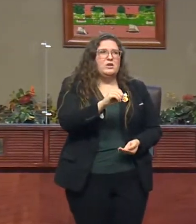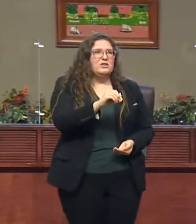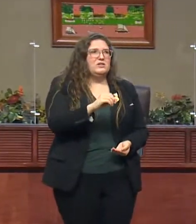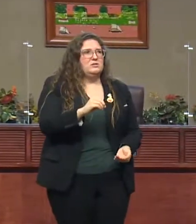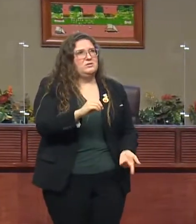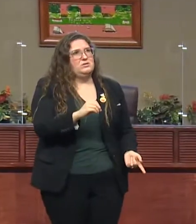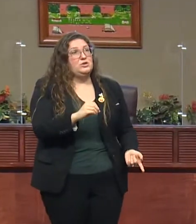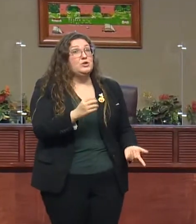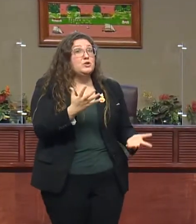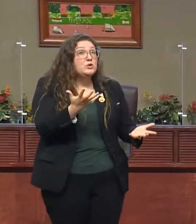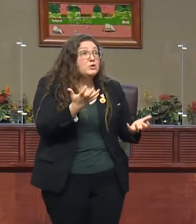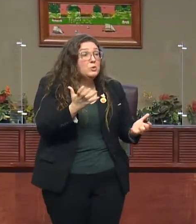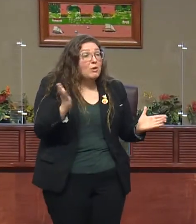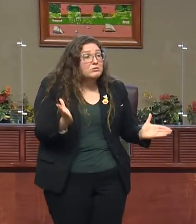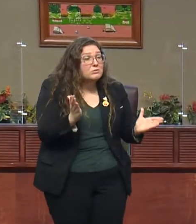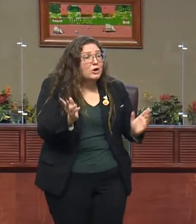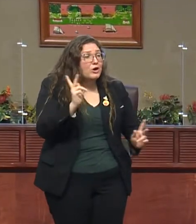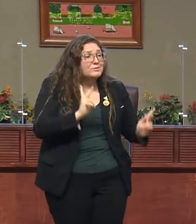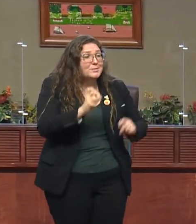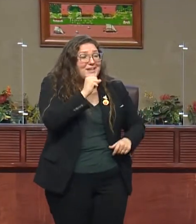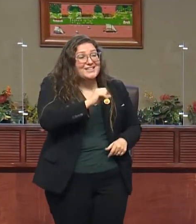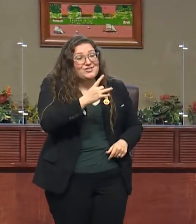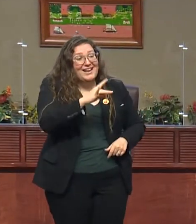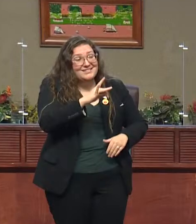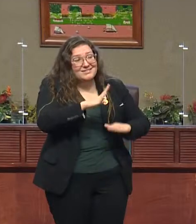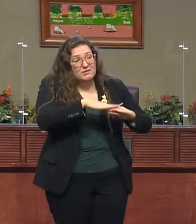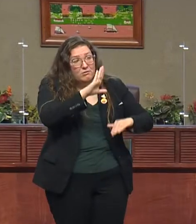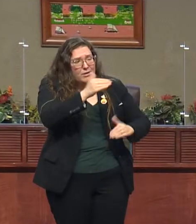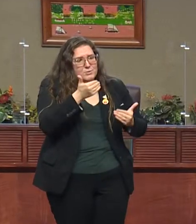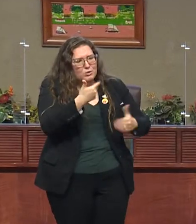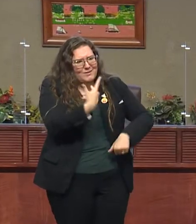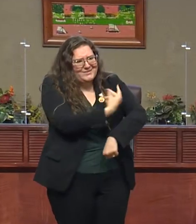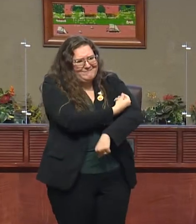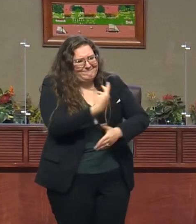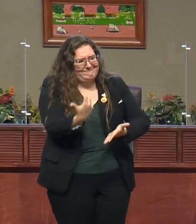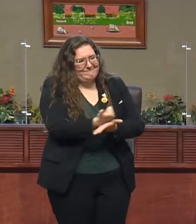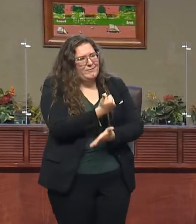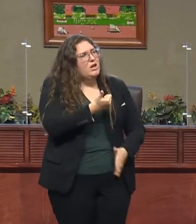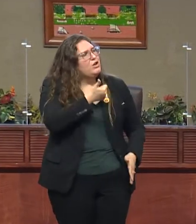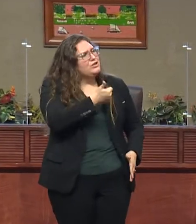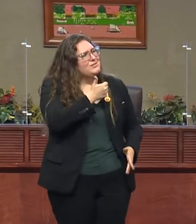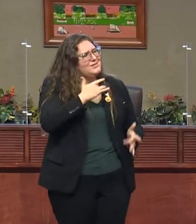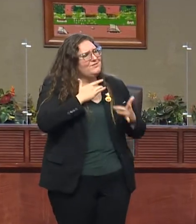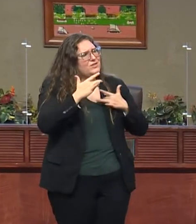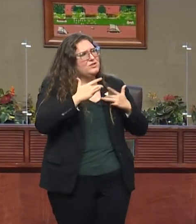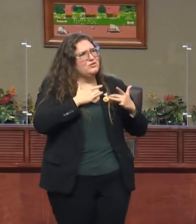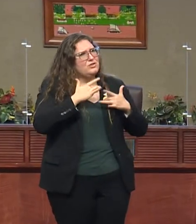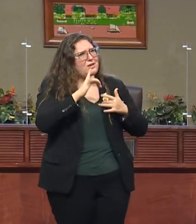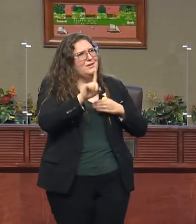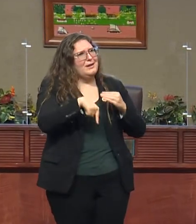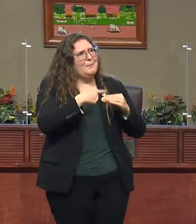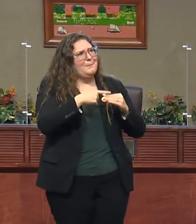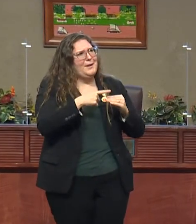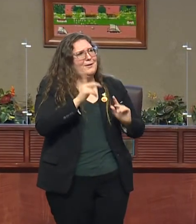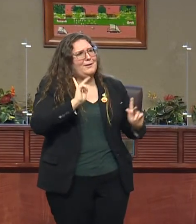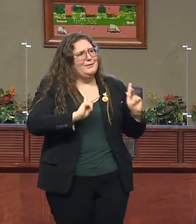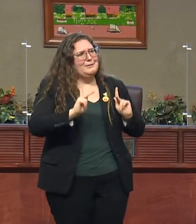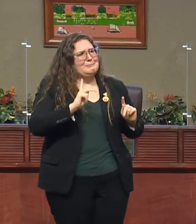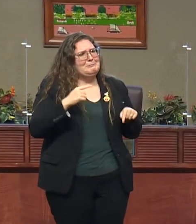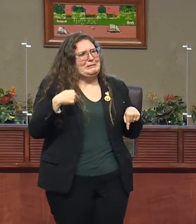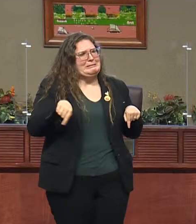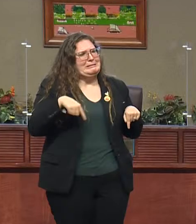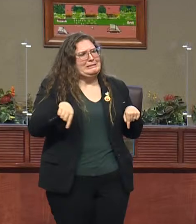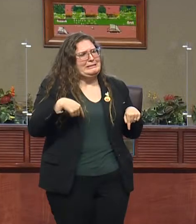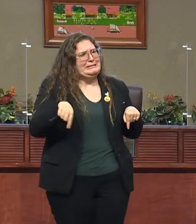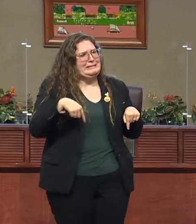people 18 and over to start getting vaccinated once they can. Do you have a concern about vaccine hesitancy,